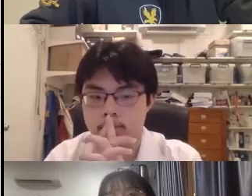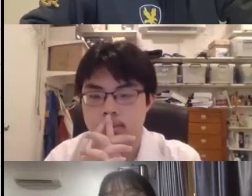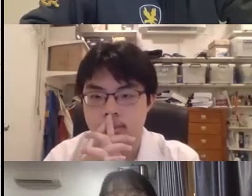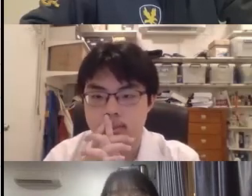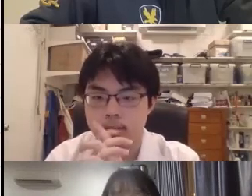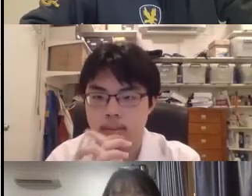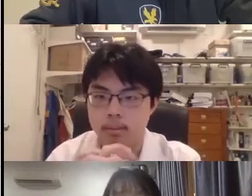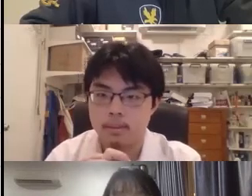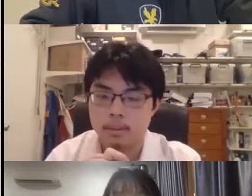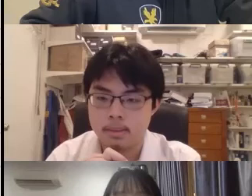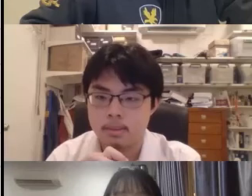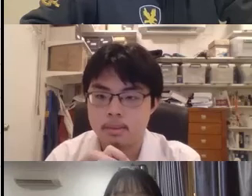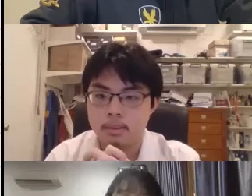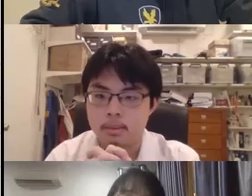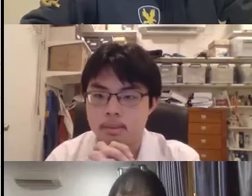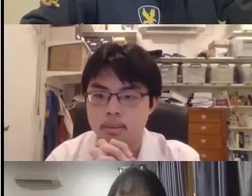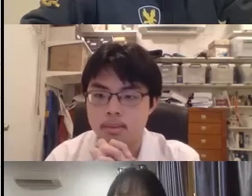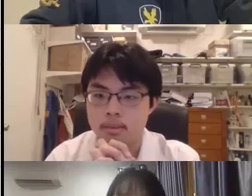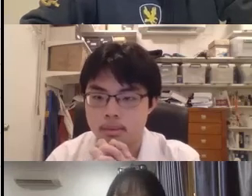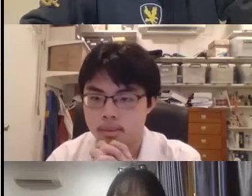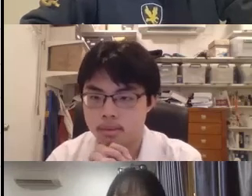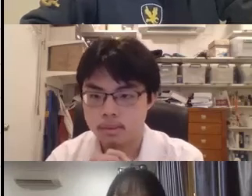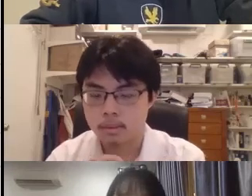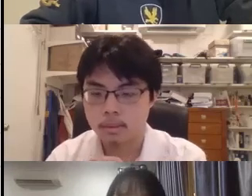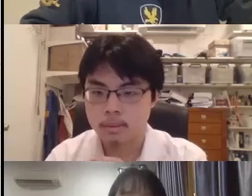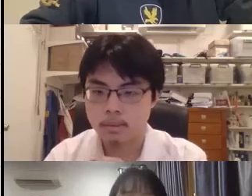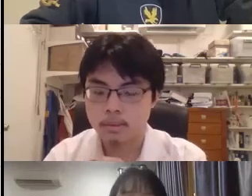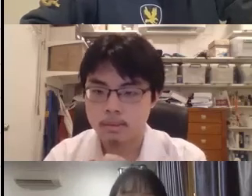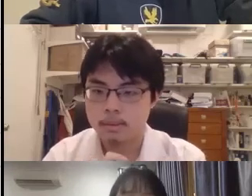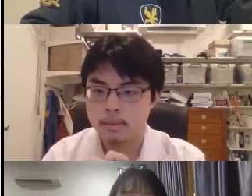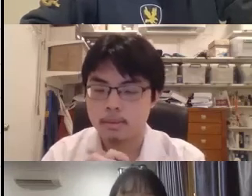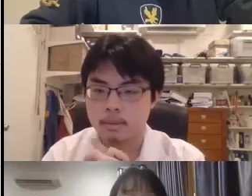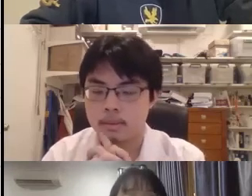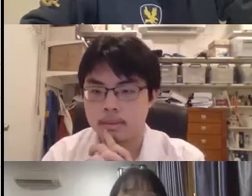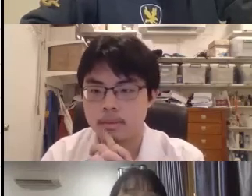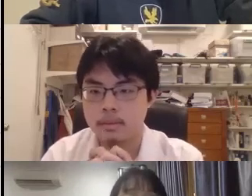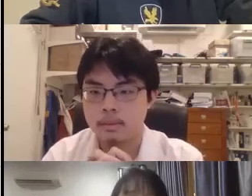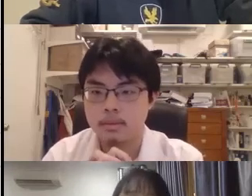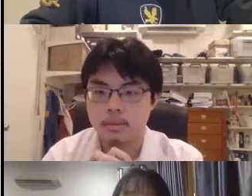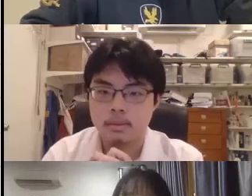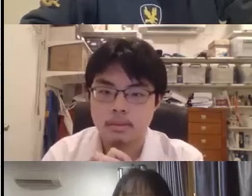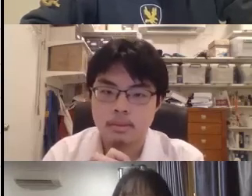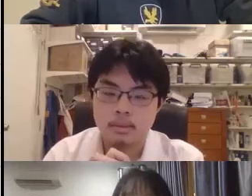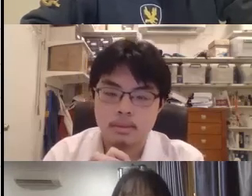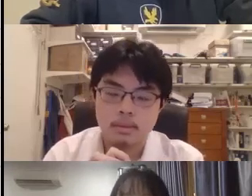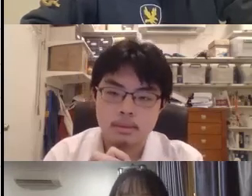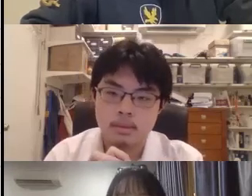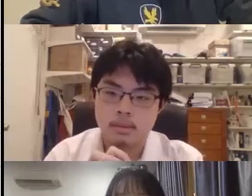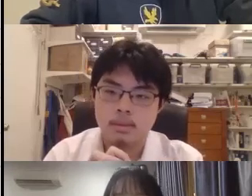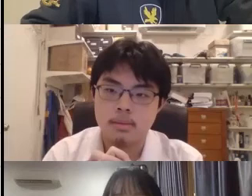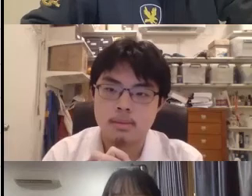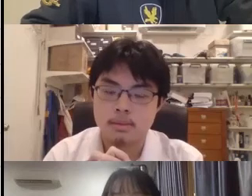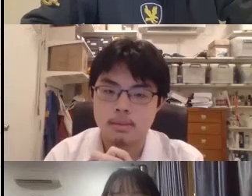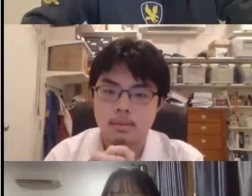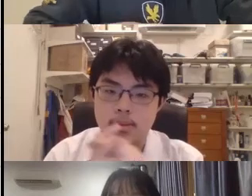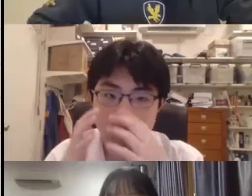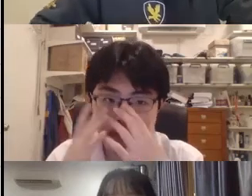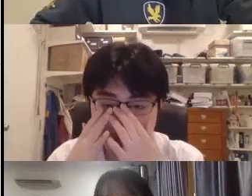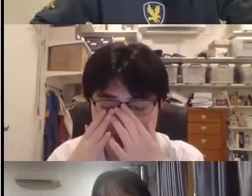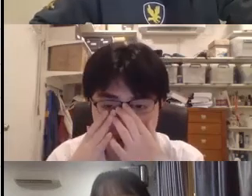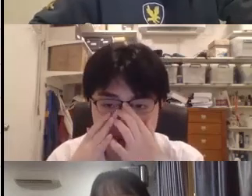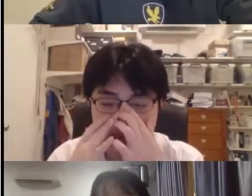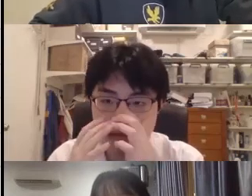in dialects of English, like I said just now. So people, the American Sign Language is different from the